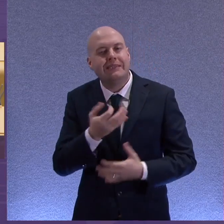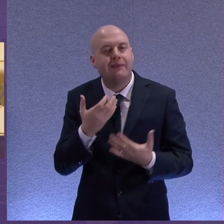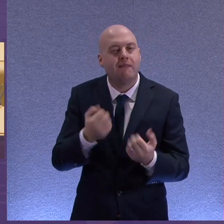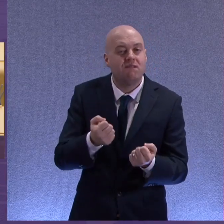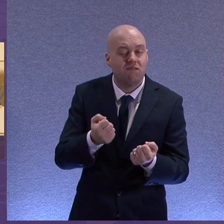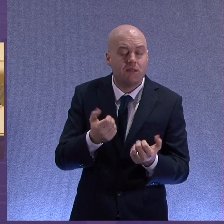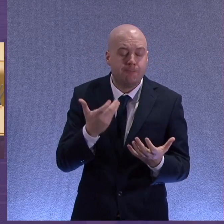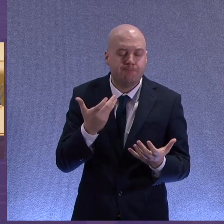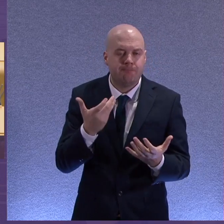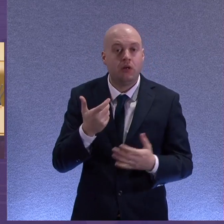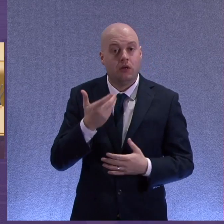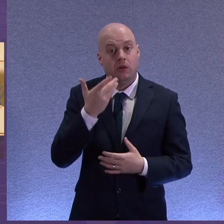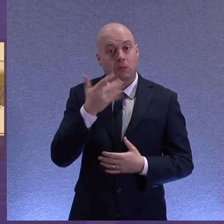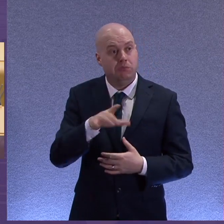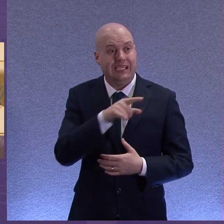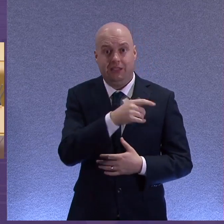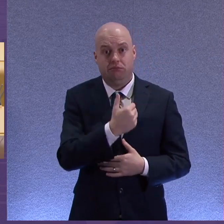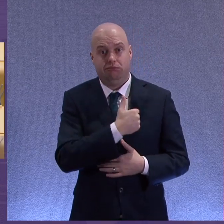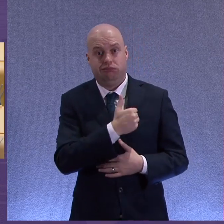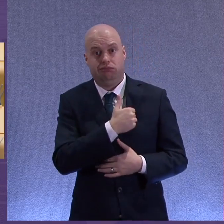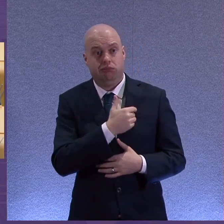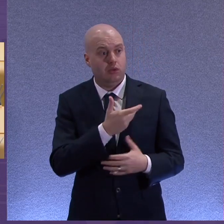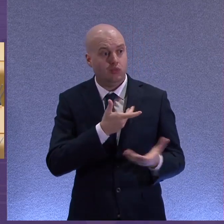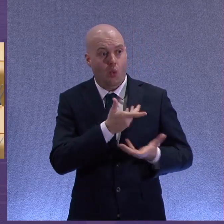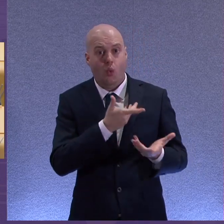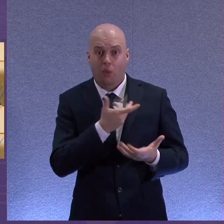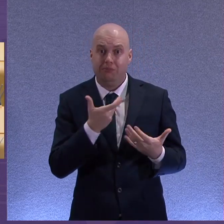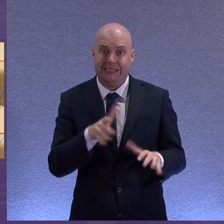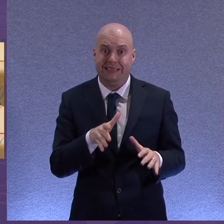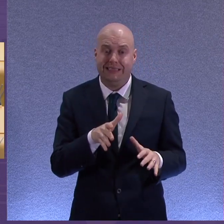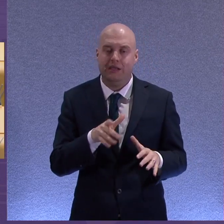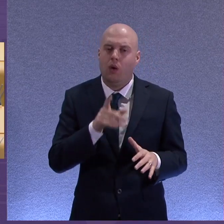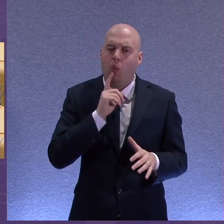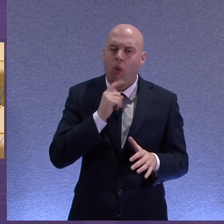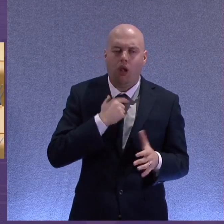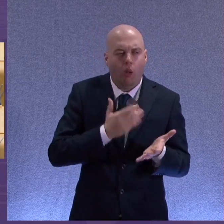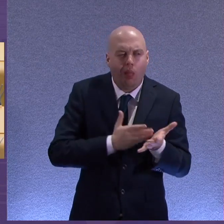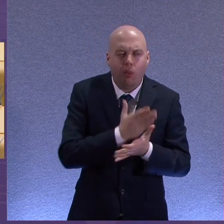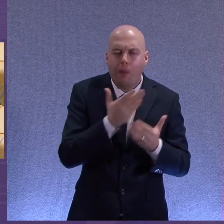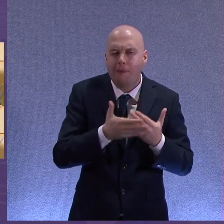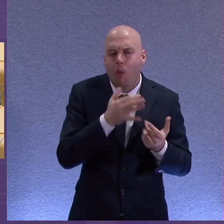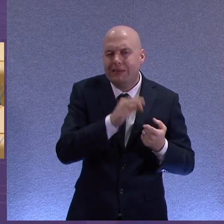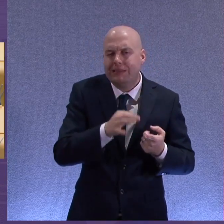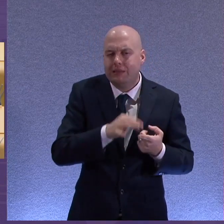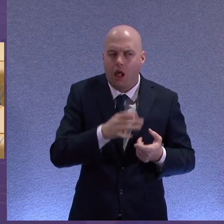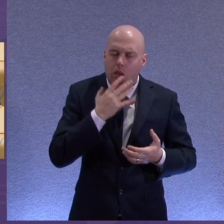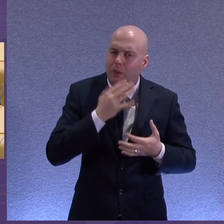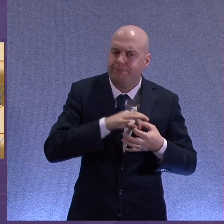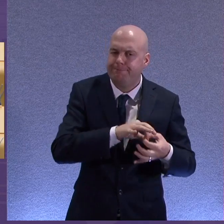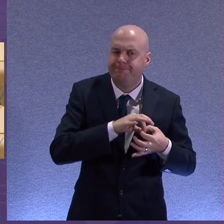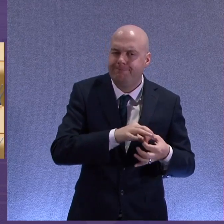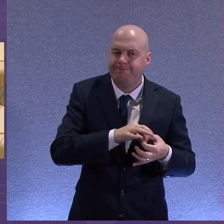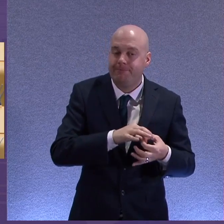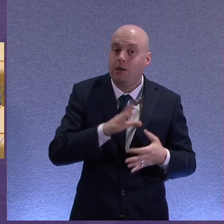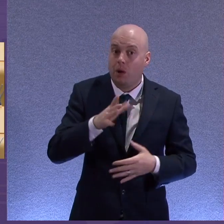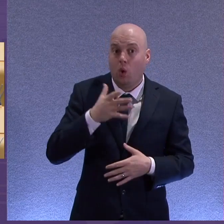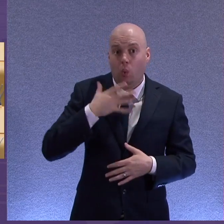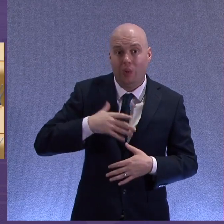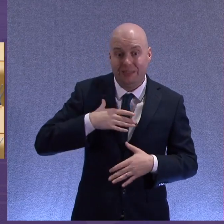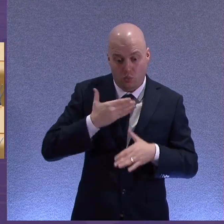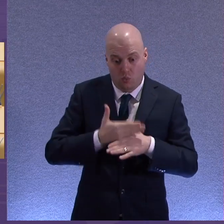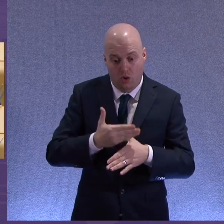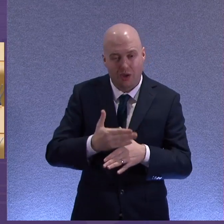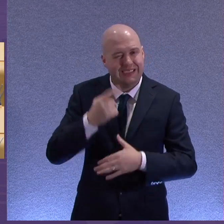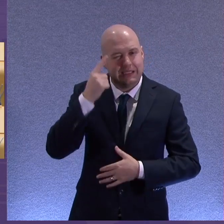There will continue to be discussion between my officials to kind of go through some of that, but we're wanting to work at pace to make sure that we can get the support out